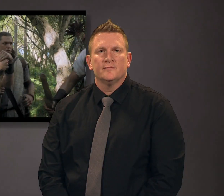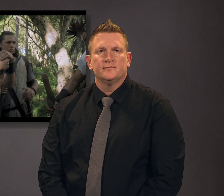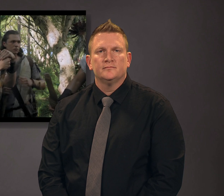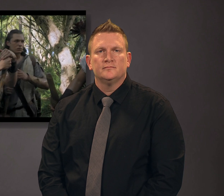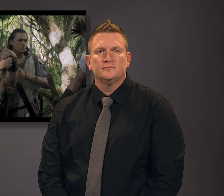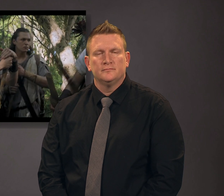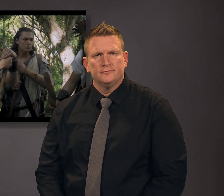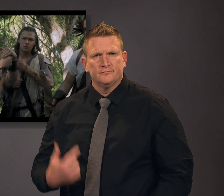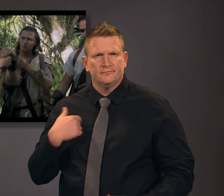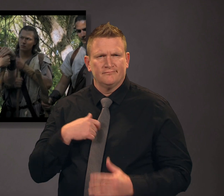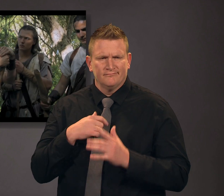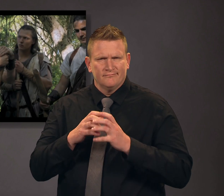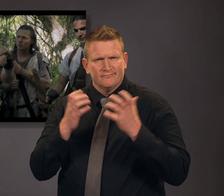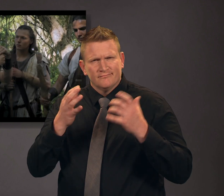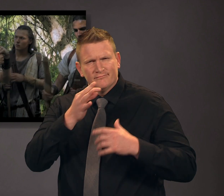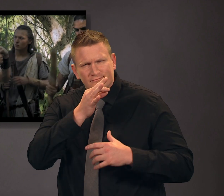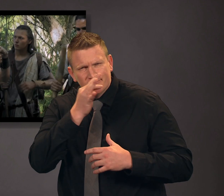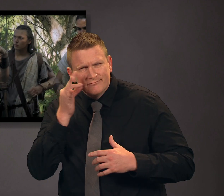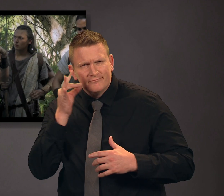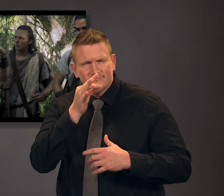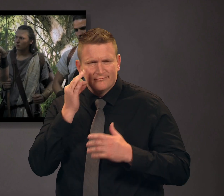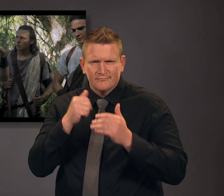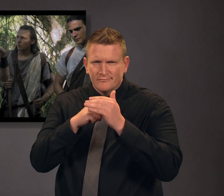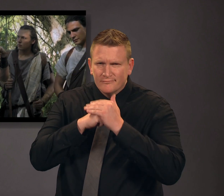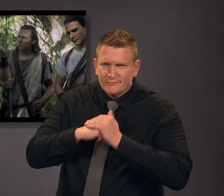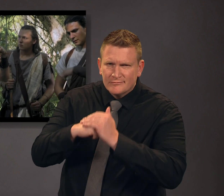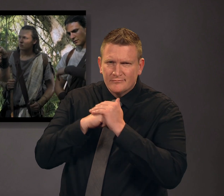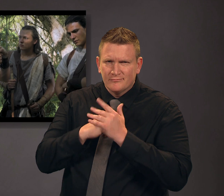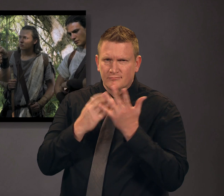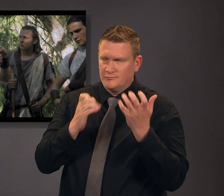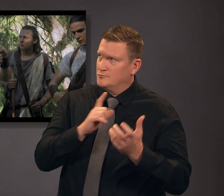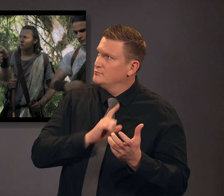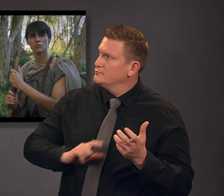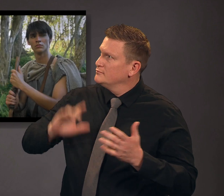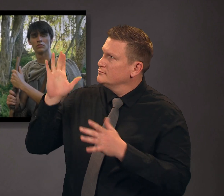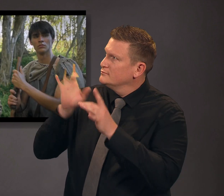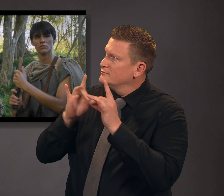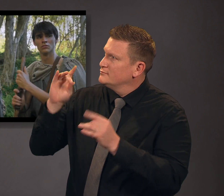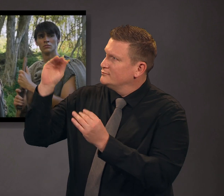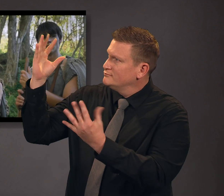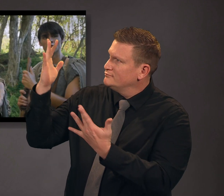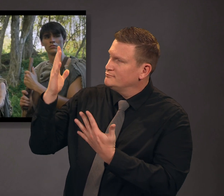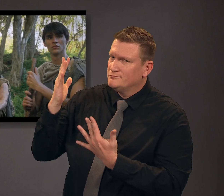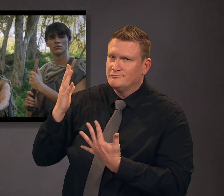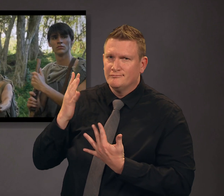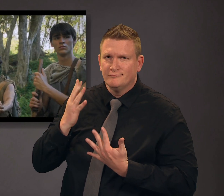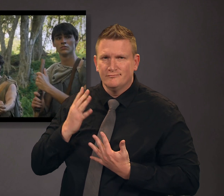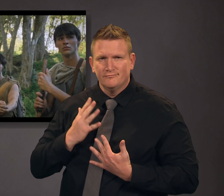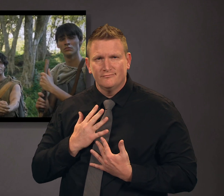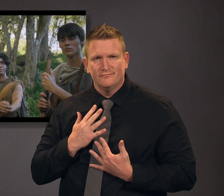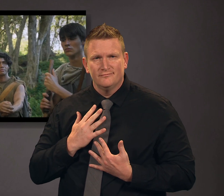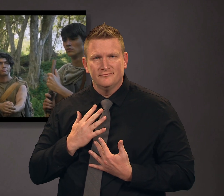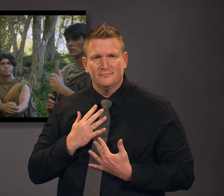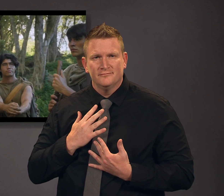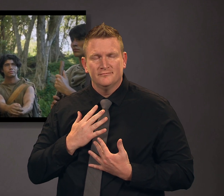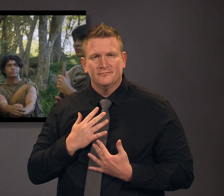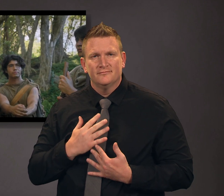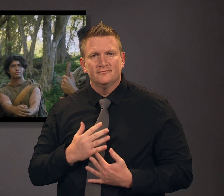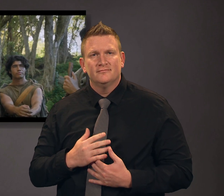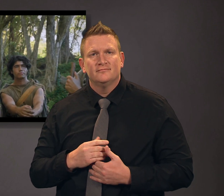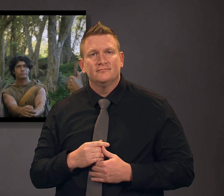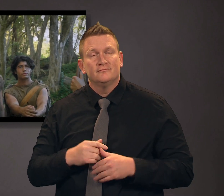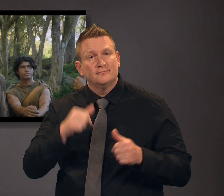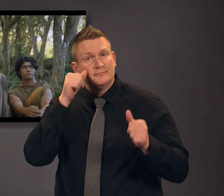We have fasted much and prayed much that the Lord might grant unto us a portion of his Spirit. Remember the Lord's promise to our